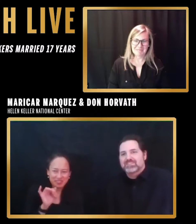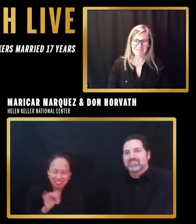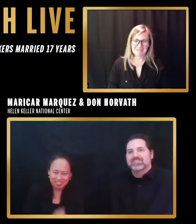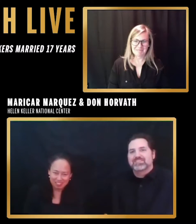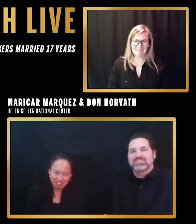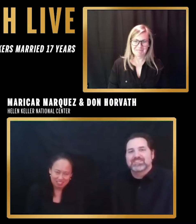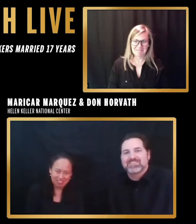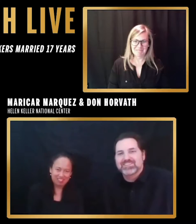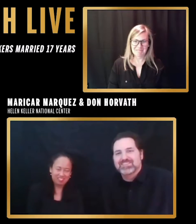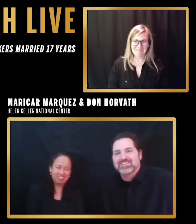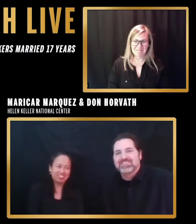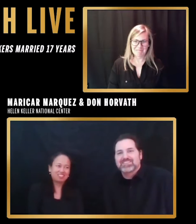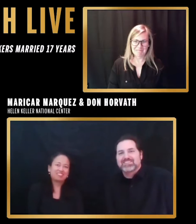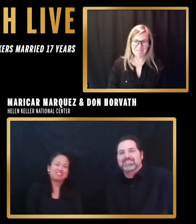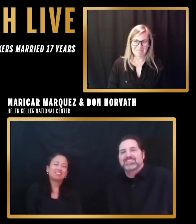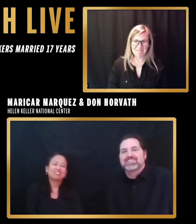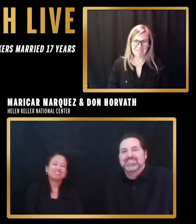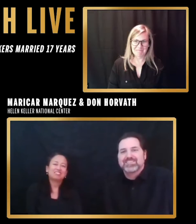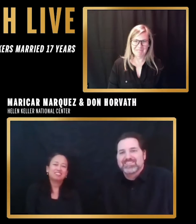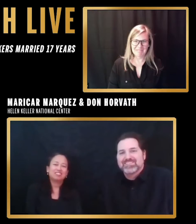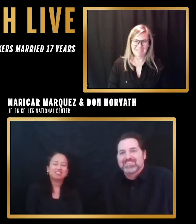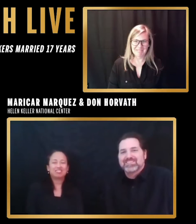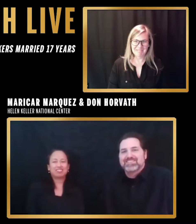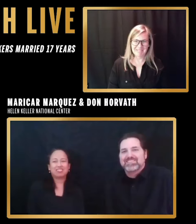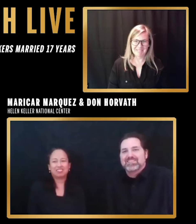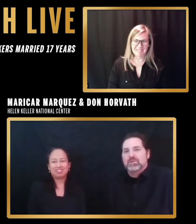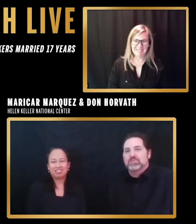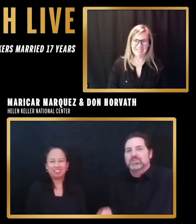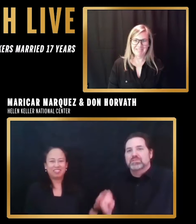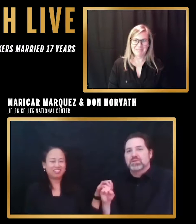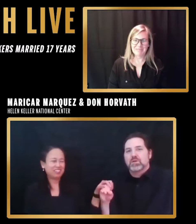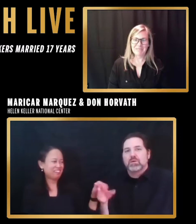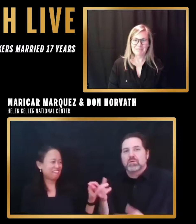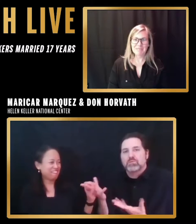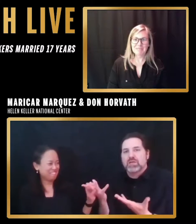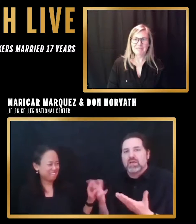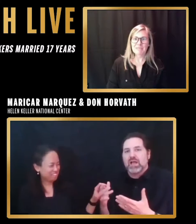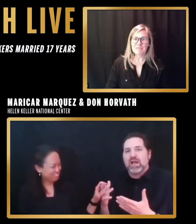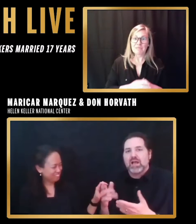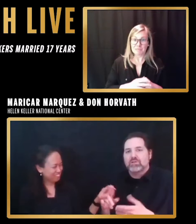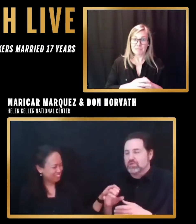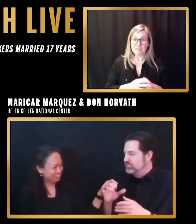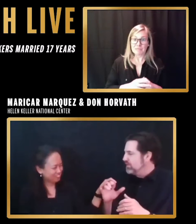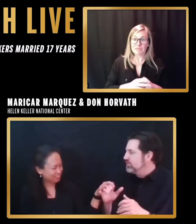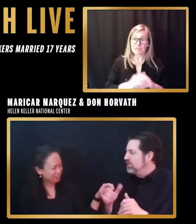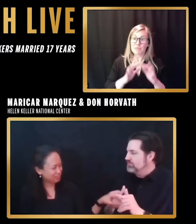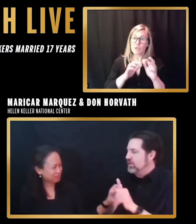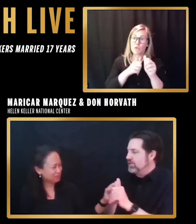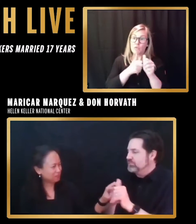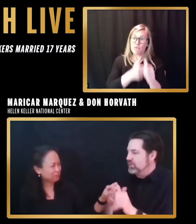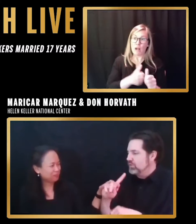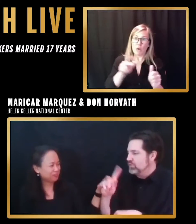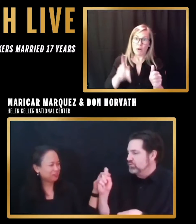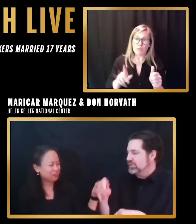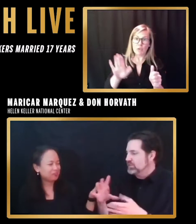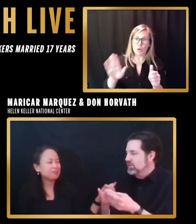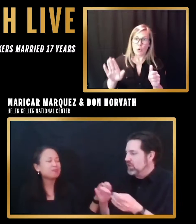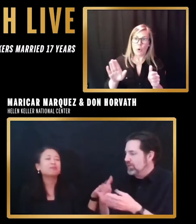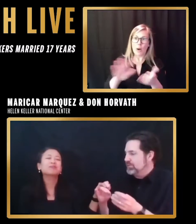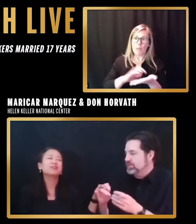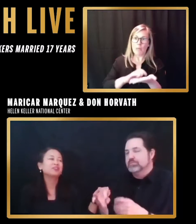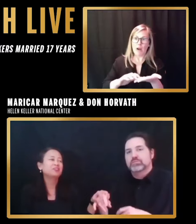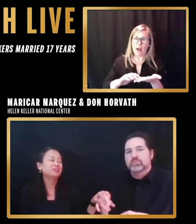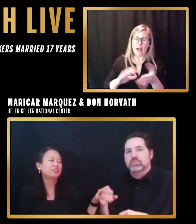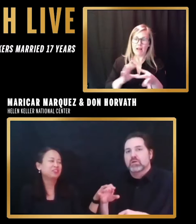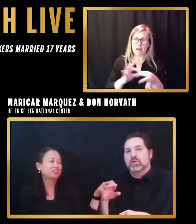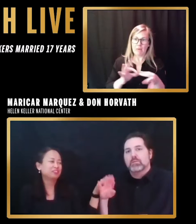Yeah, you definitely do. So we have to follow up to the Braille comment, we have a question